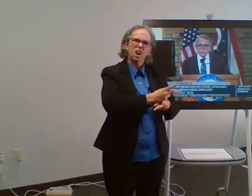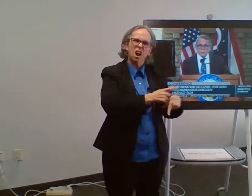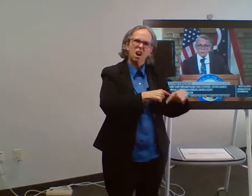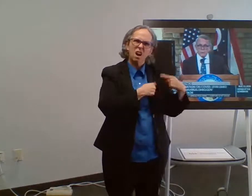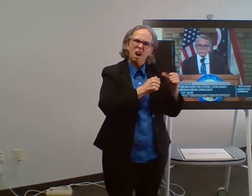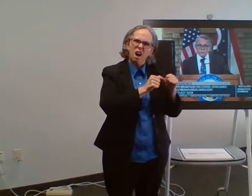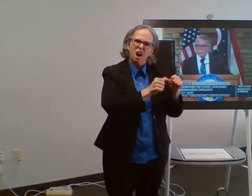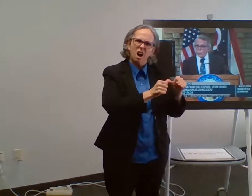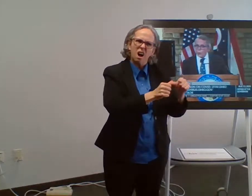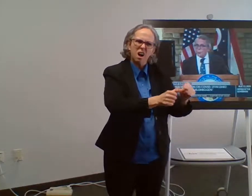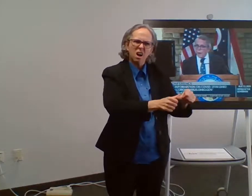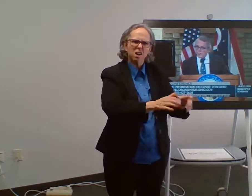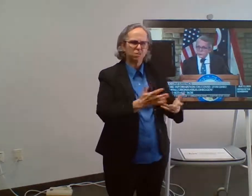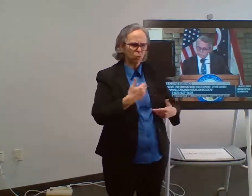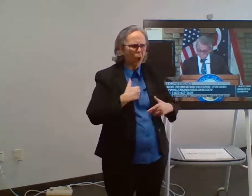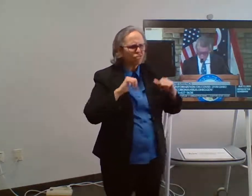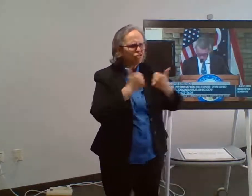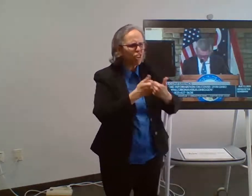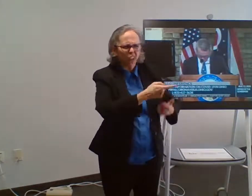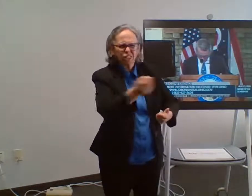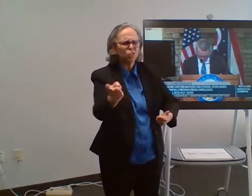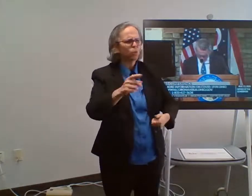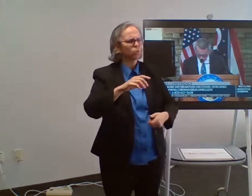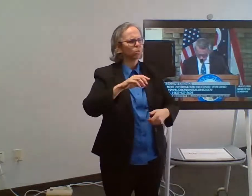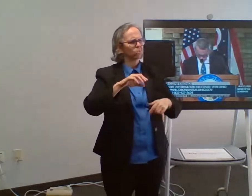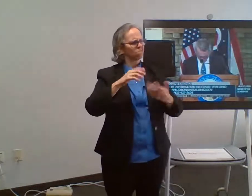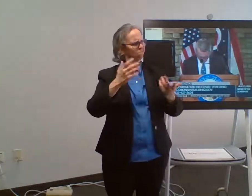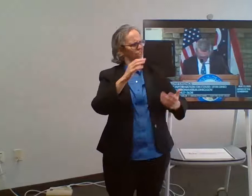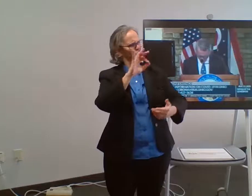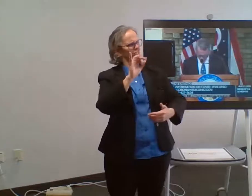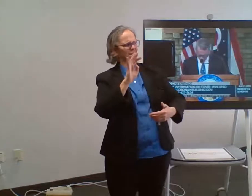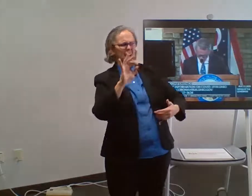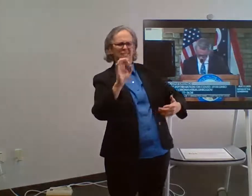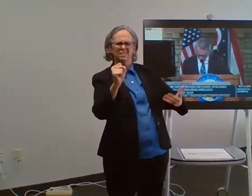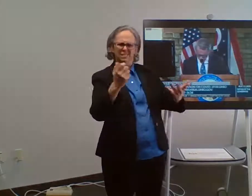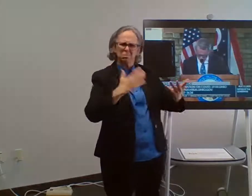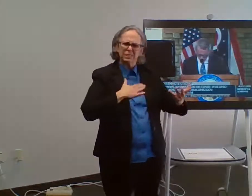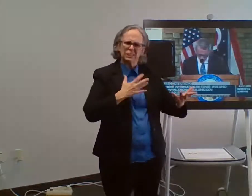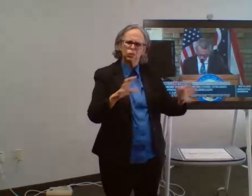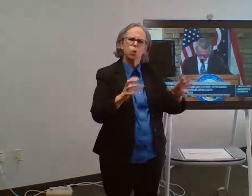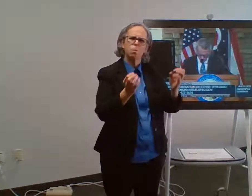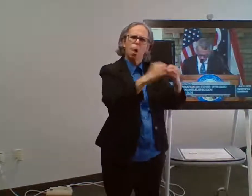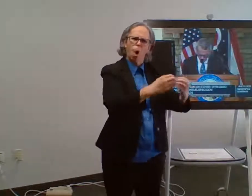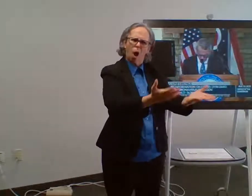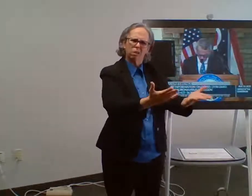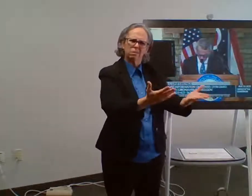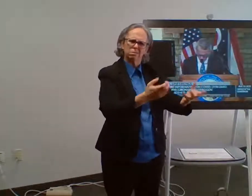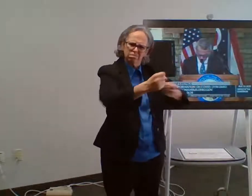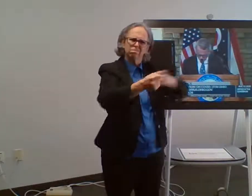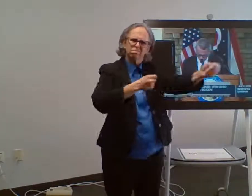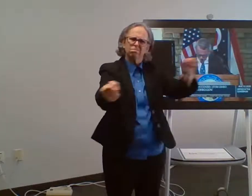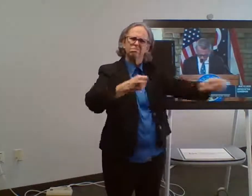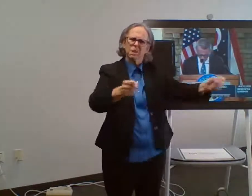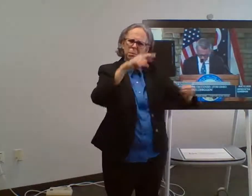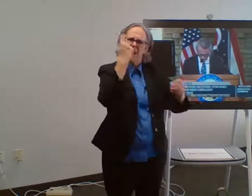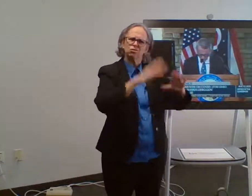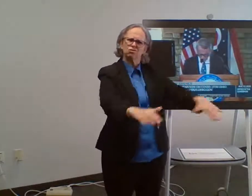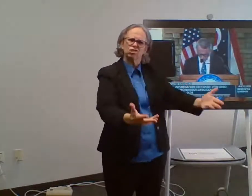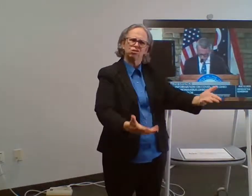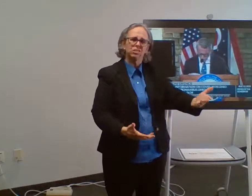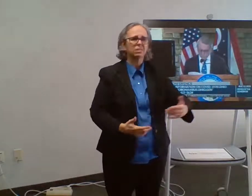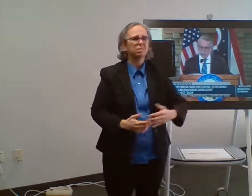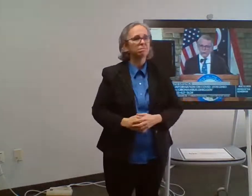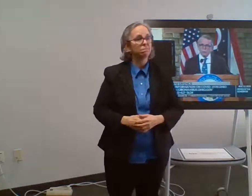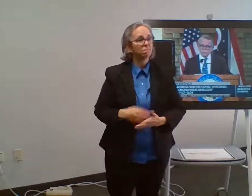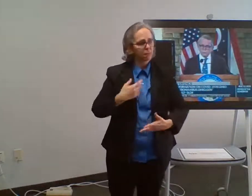team to do more about this. We've done some things. We have to do more. We are making a commitment to get kids out of